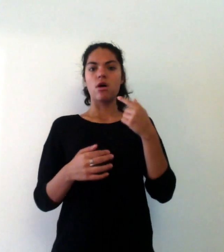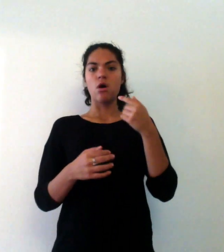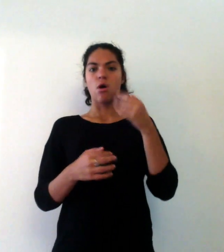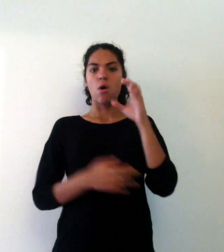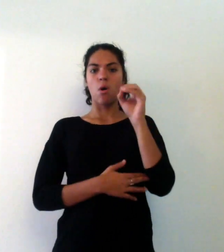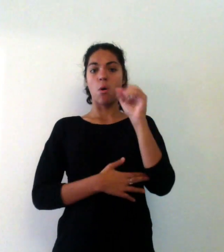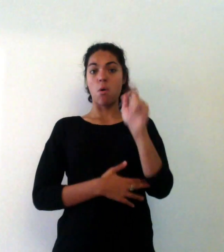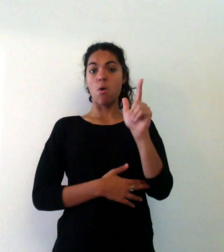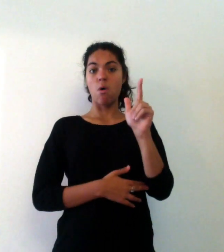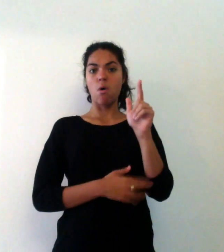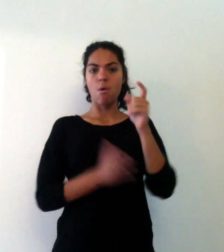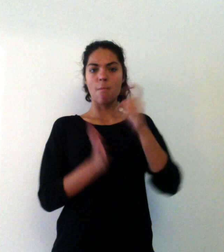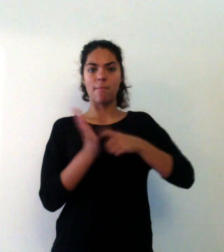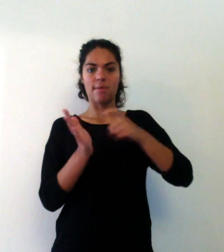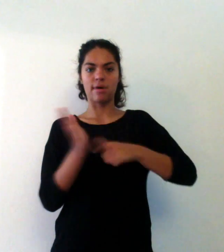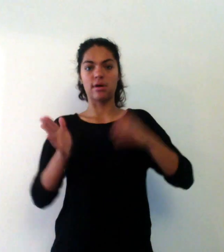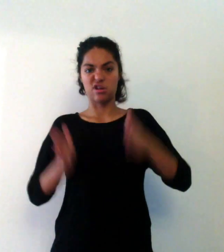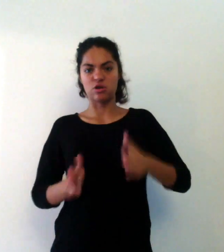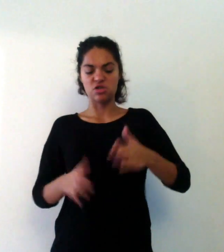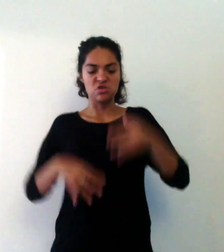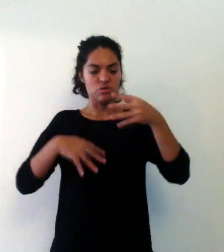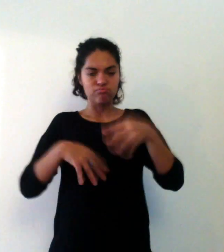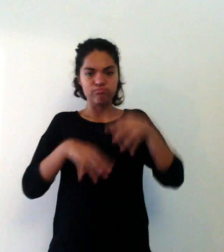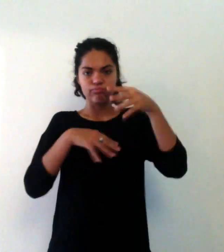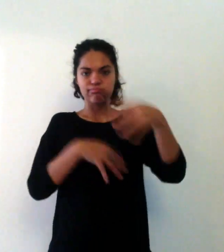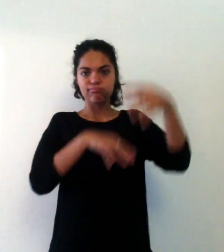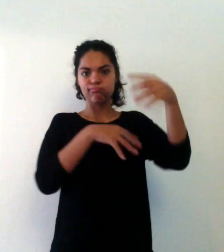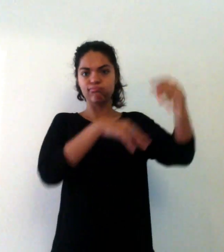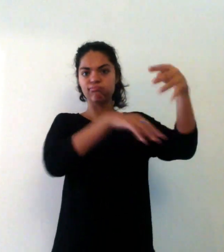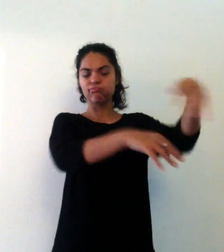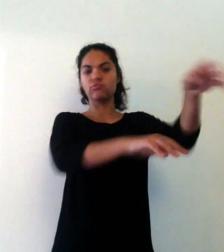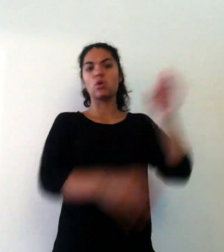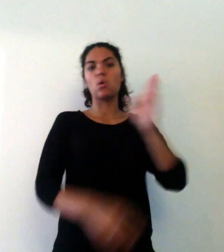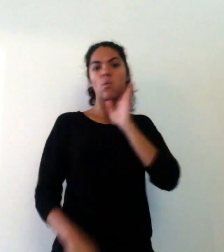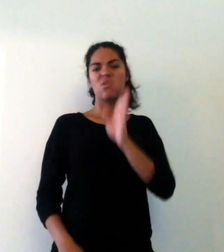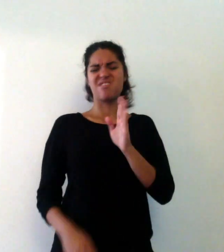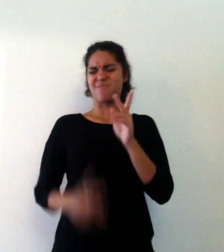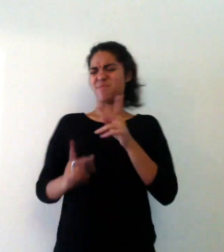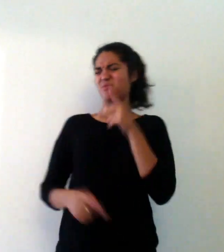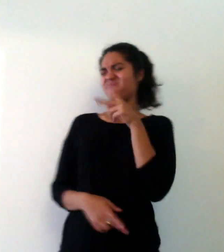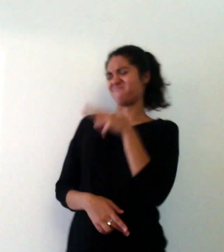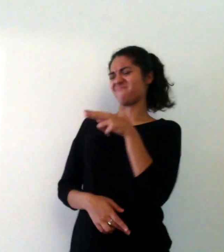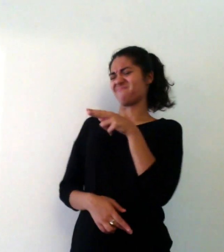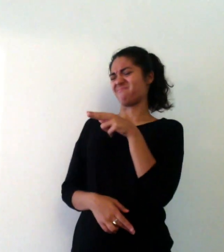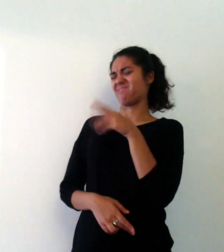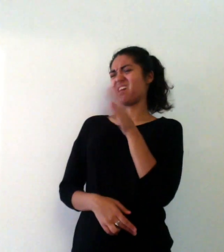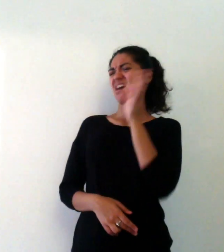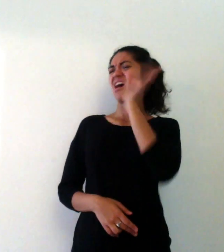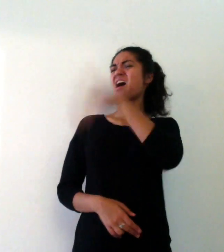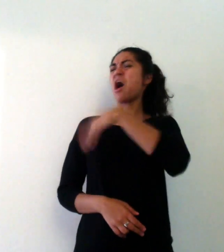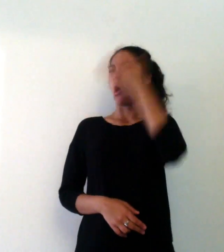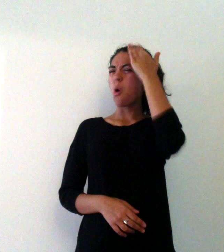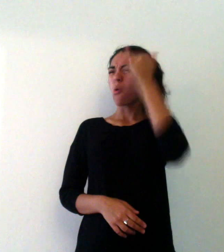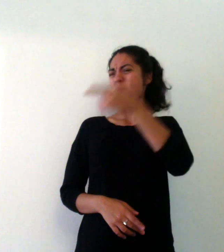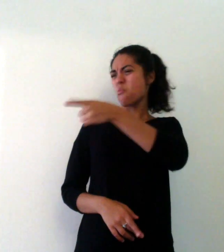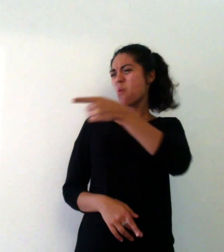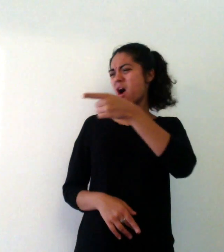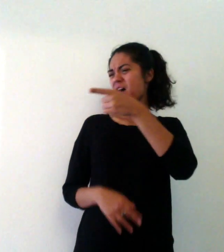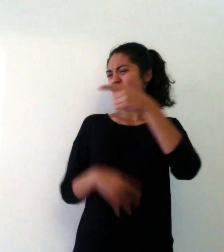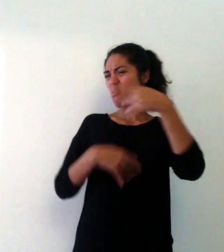sweat-stained, soot-streaked men in miners' caps. Someone would cry from the crowd, and where were you during the critical days of our